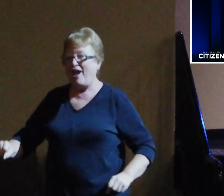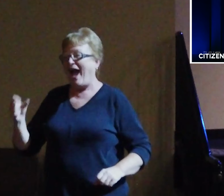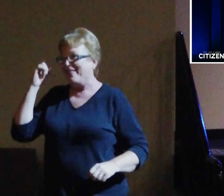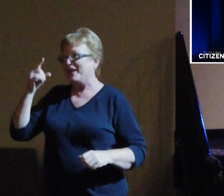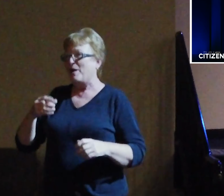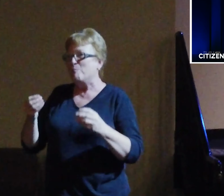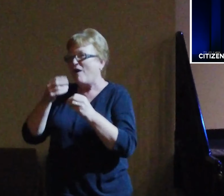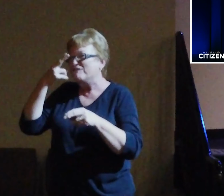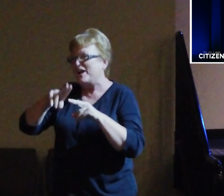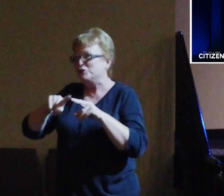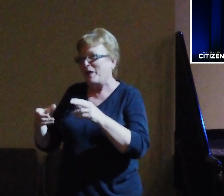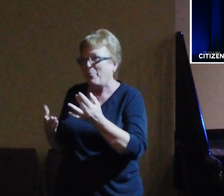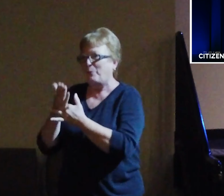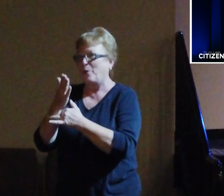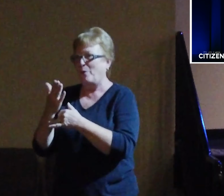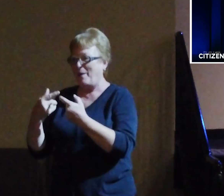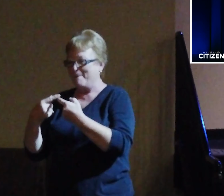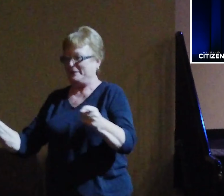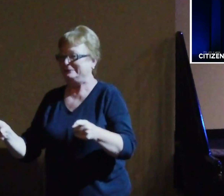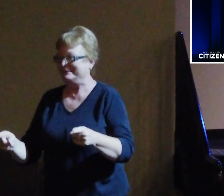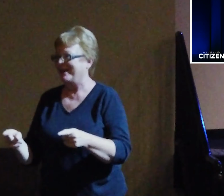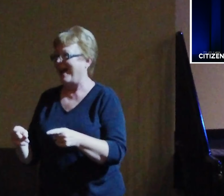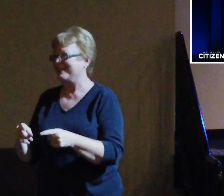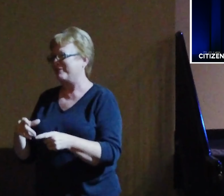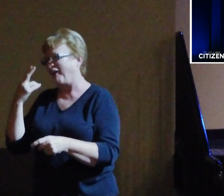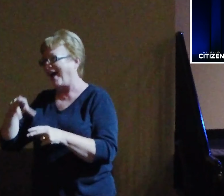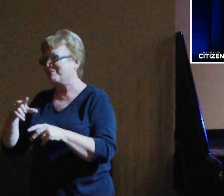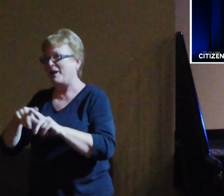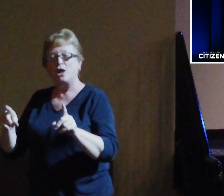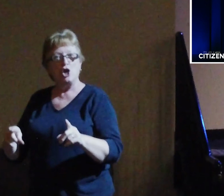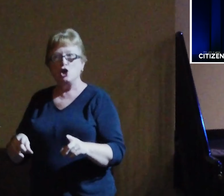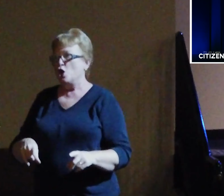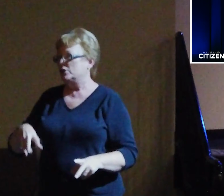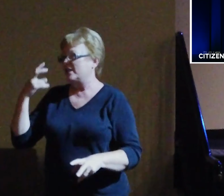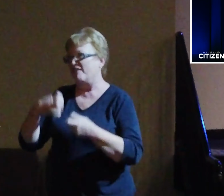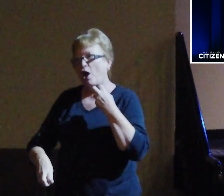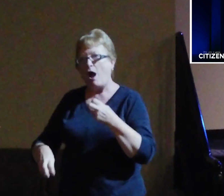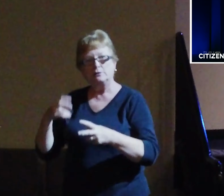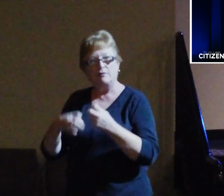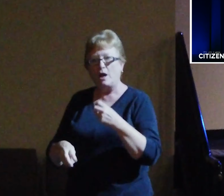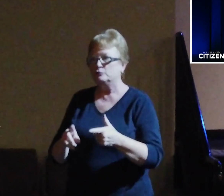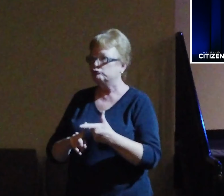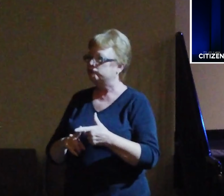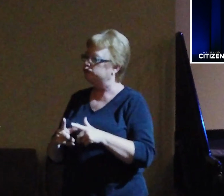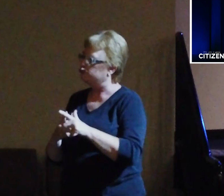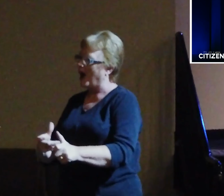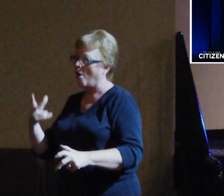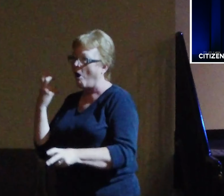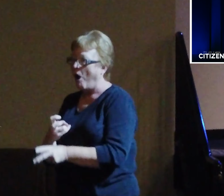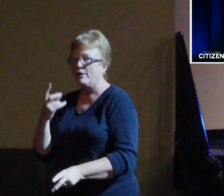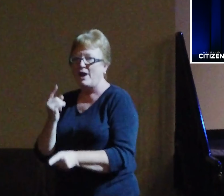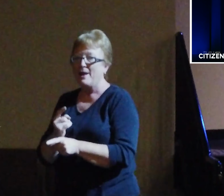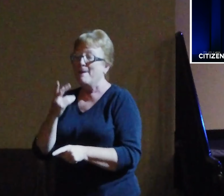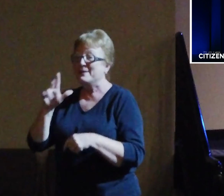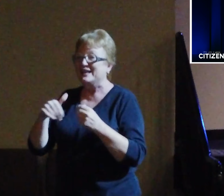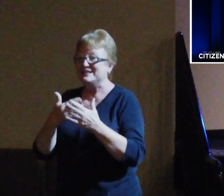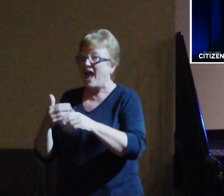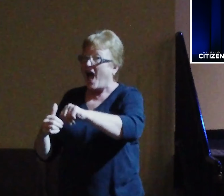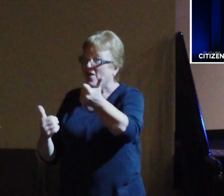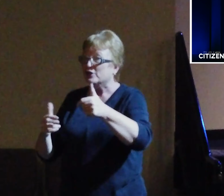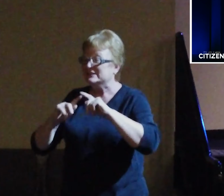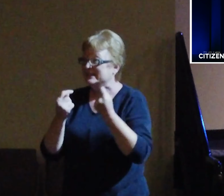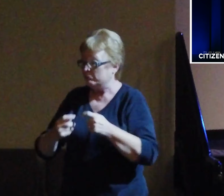through, though. But it was difficult. You had to run with all your might and force to break through, because the other team was linked together